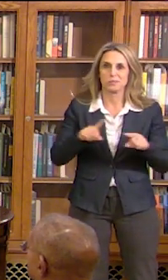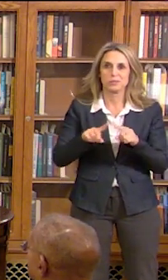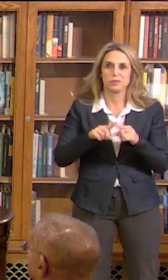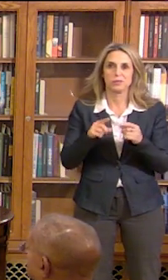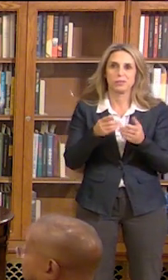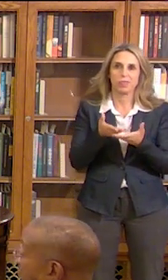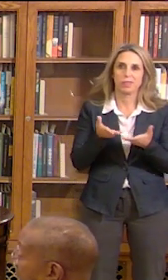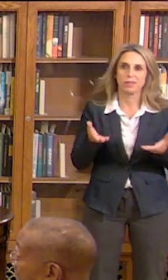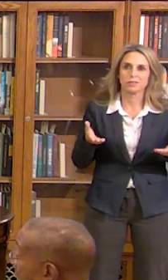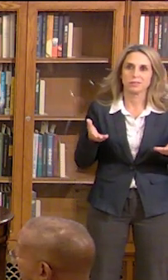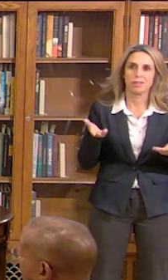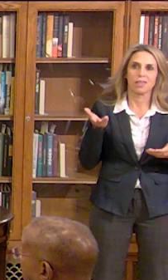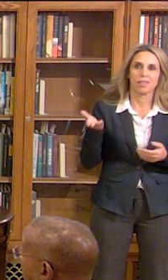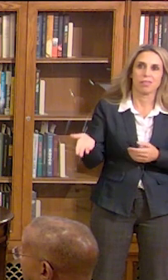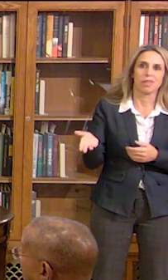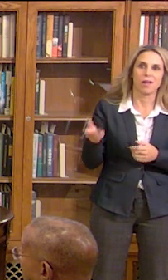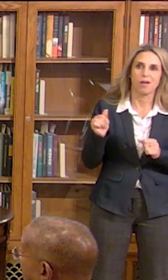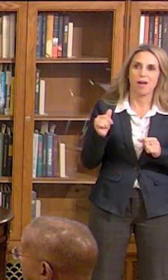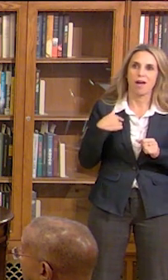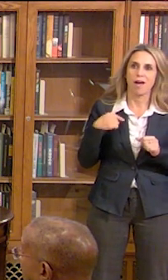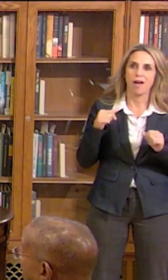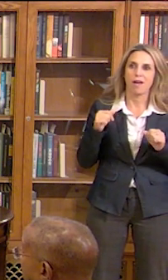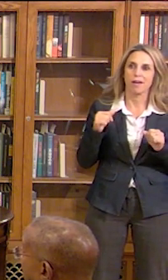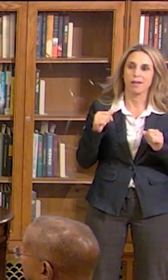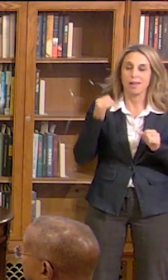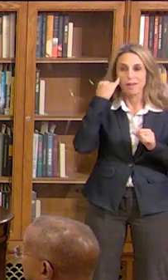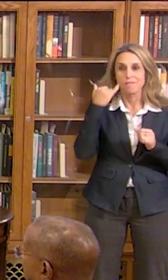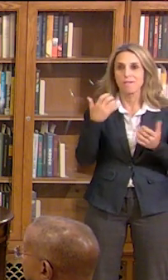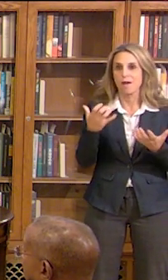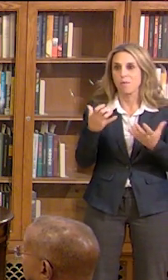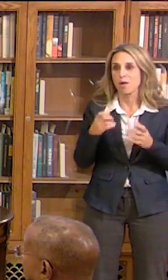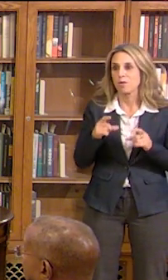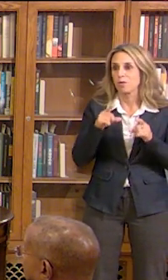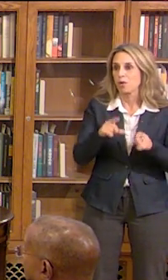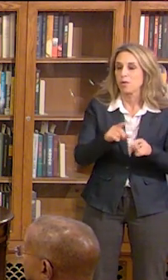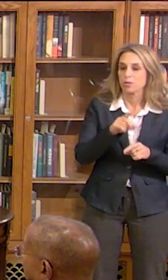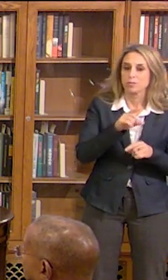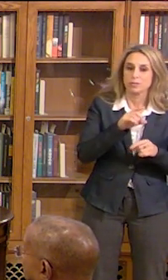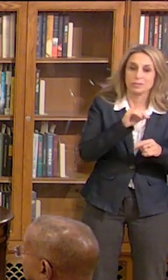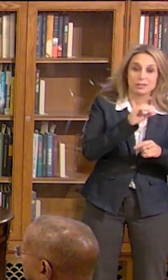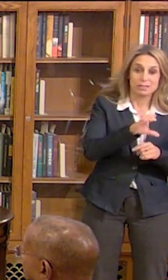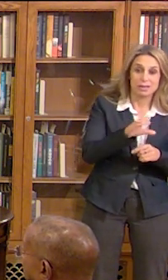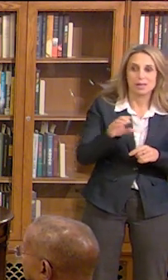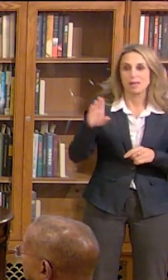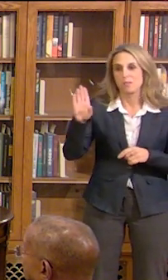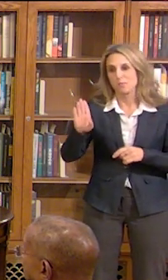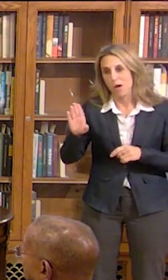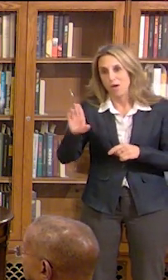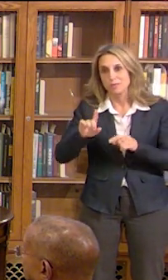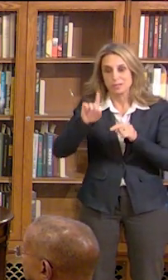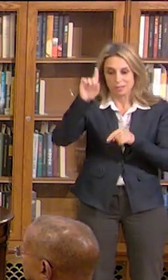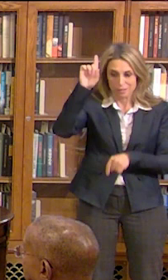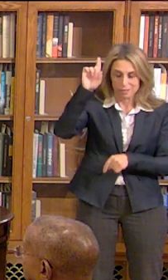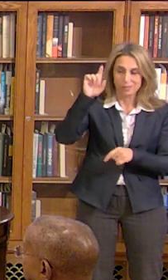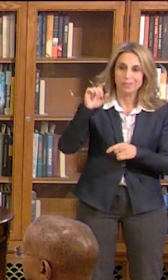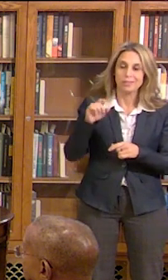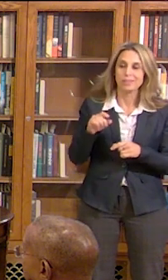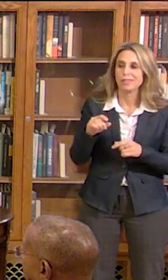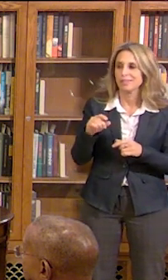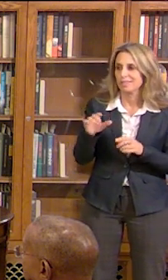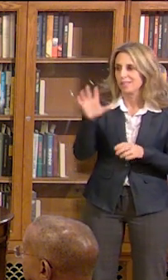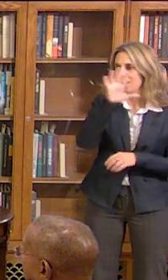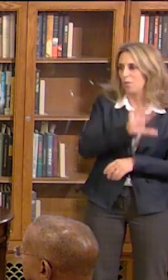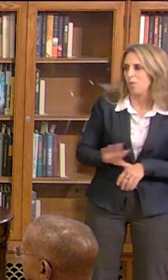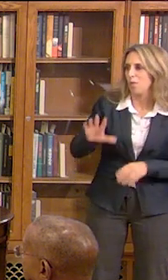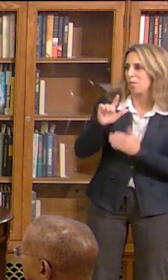things where I can kind of get around when I want to take them to DC or to Boston and we that into all of that